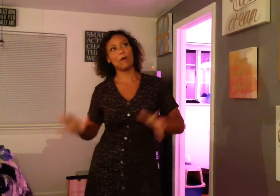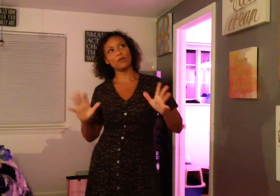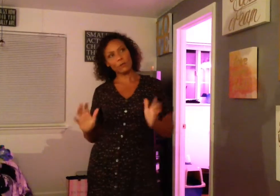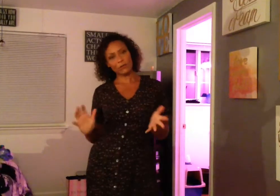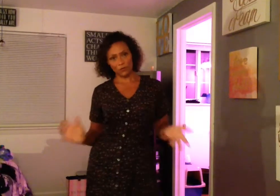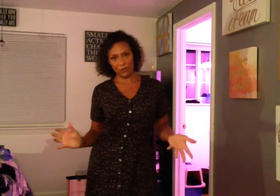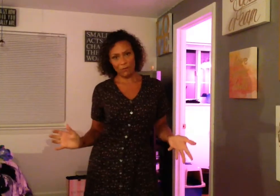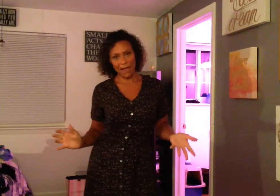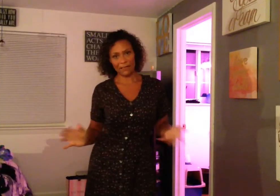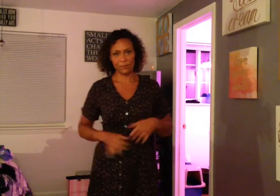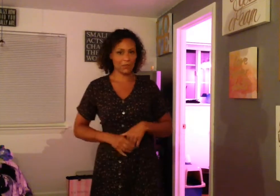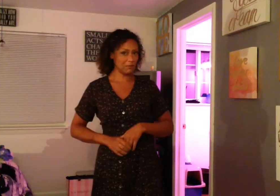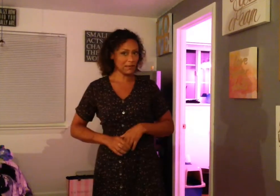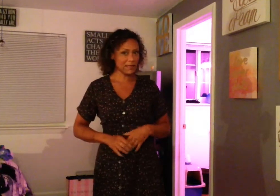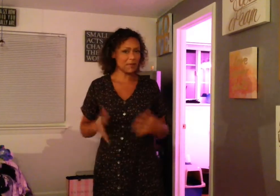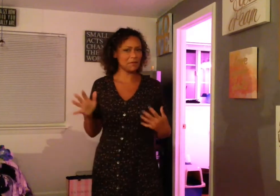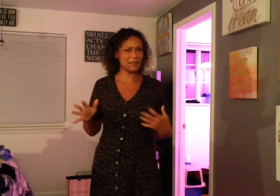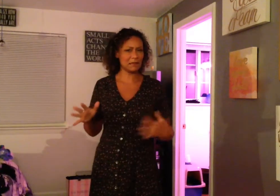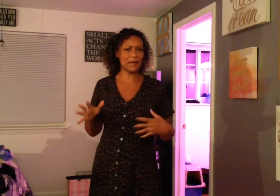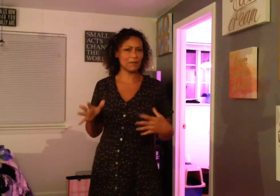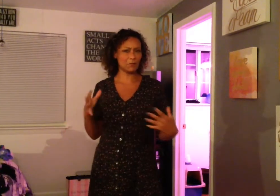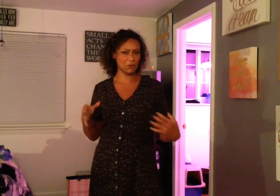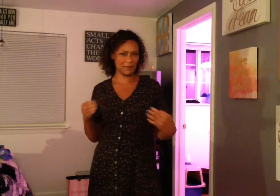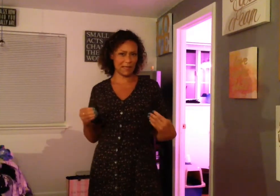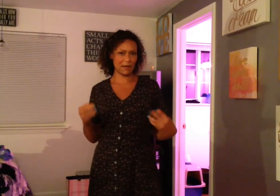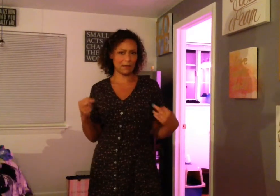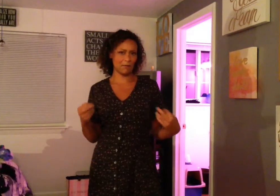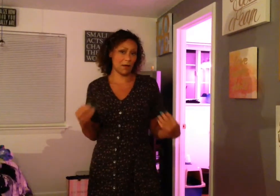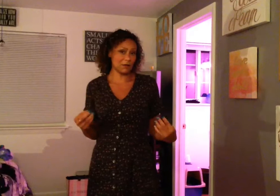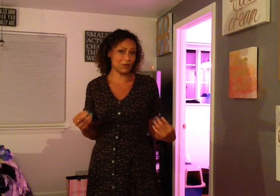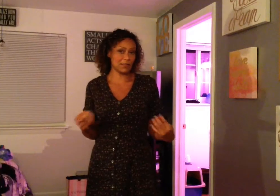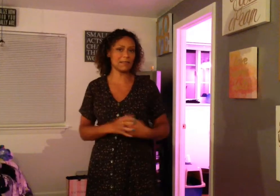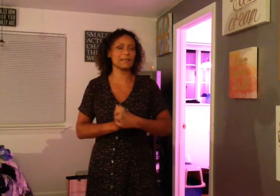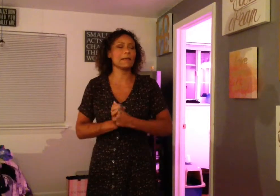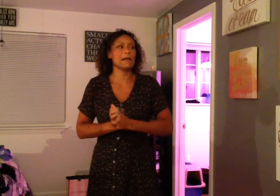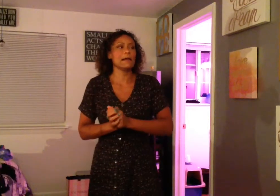you reach critical mass, which I believe is 11% of consciousness,